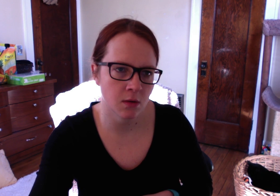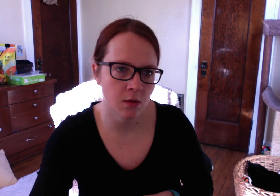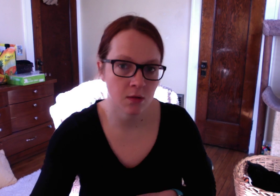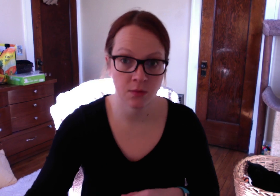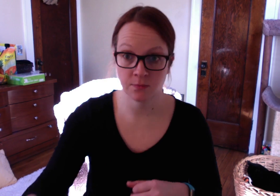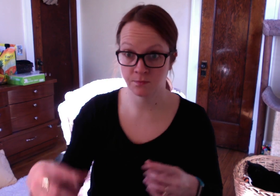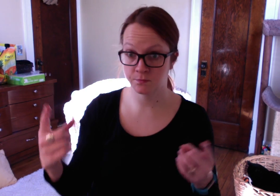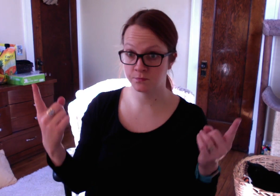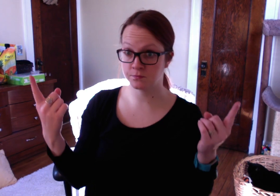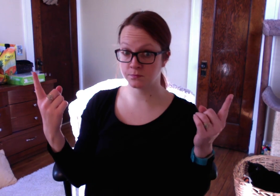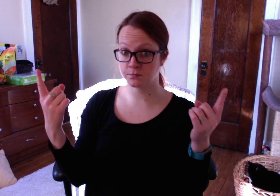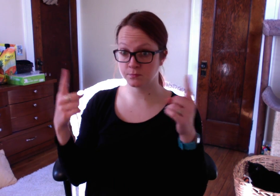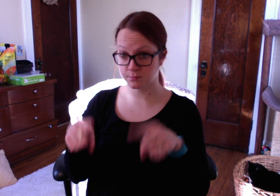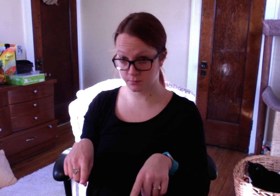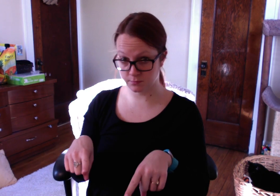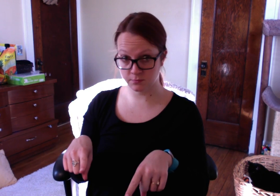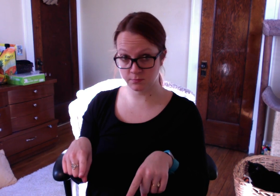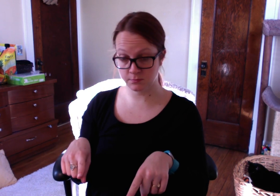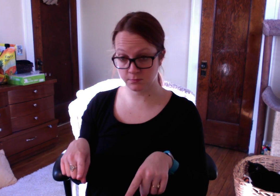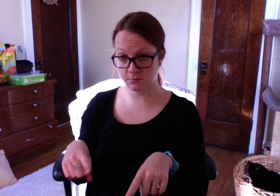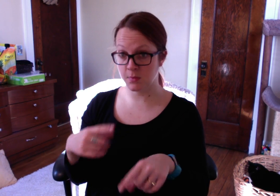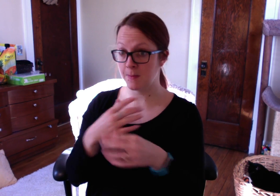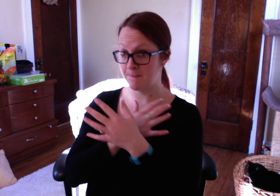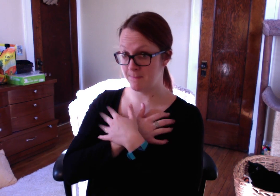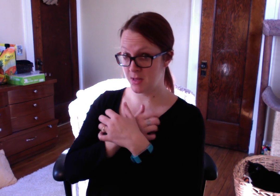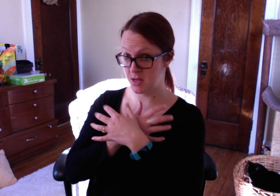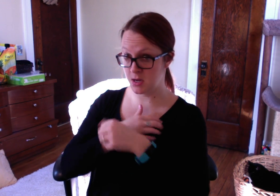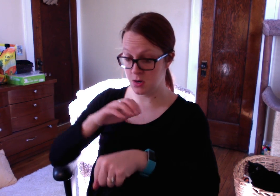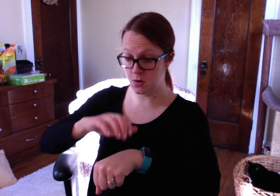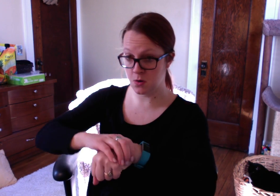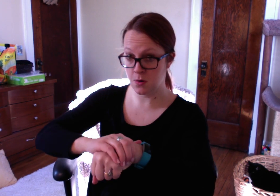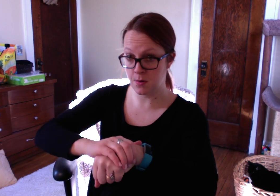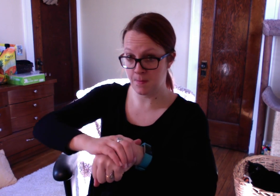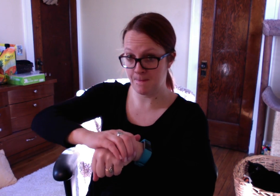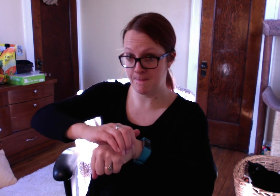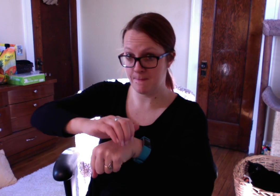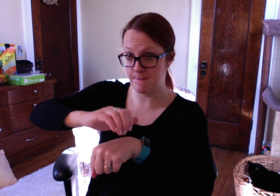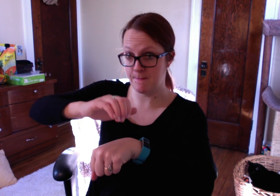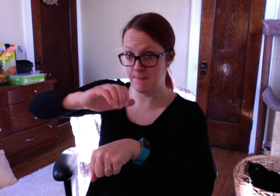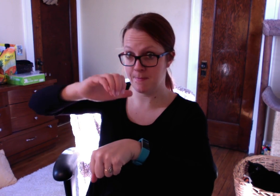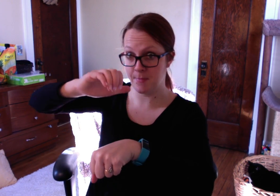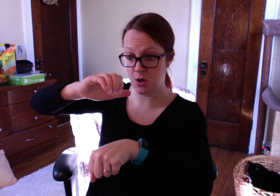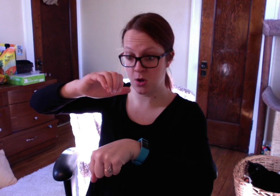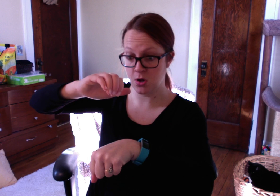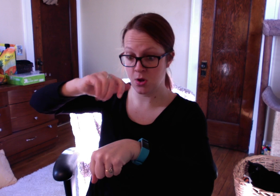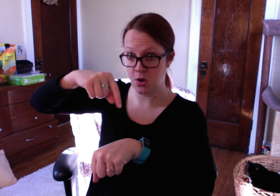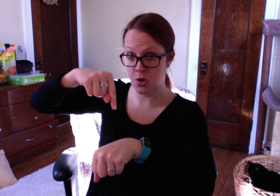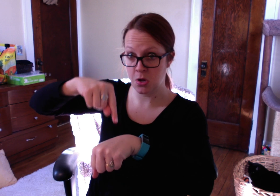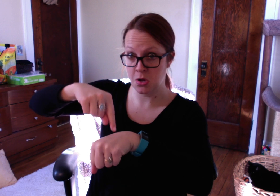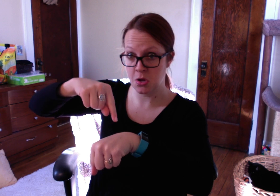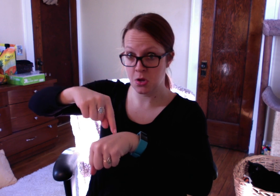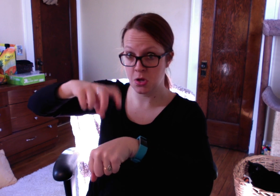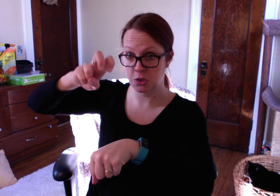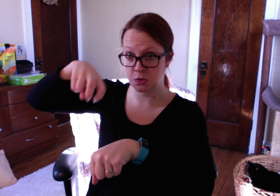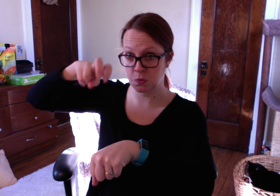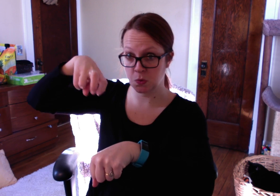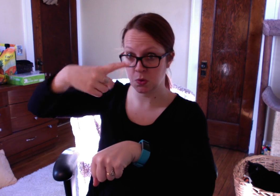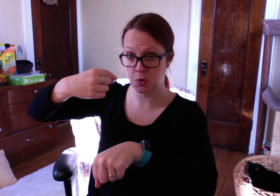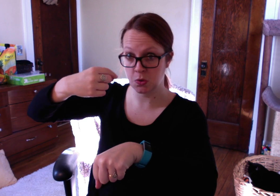So Bear lifted up his paw, but Instead of apologizing,